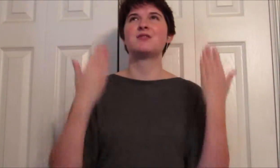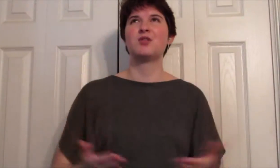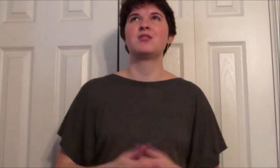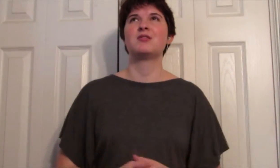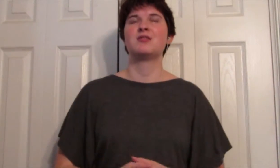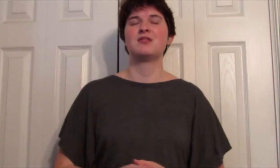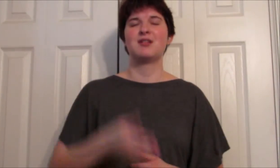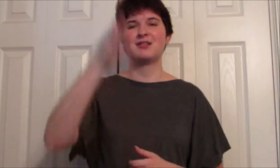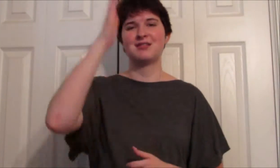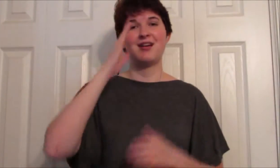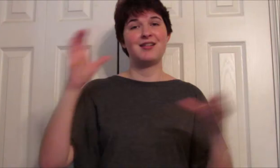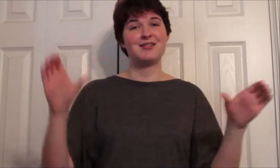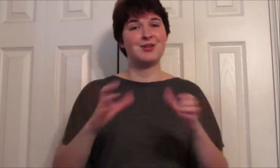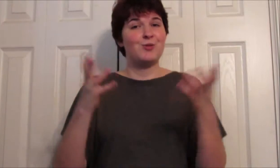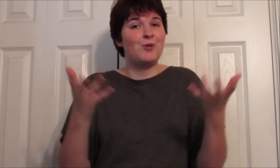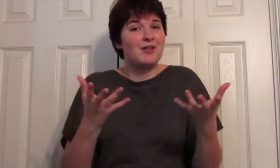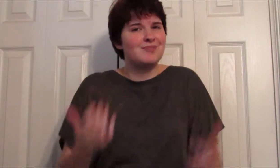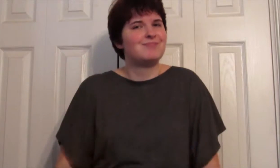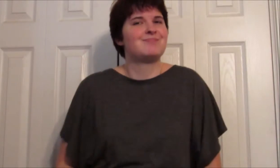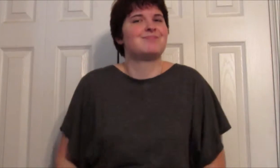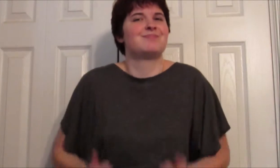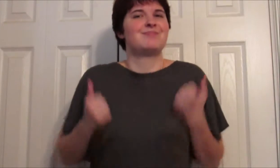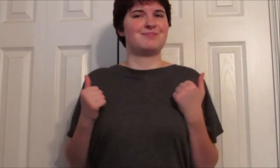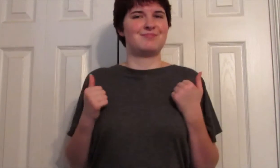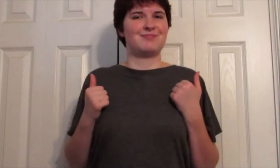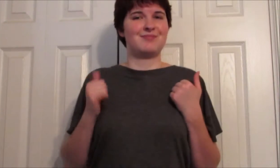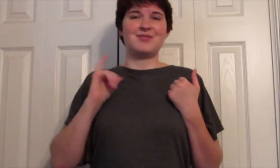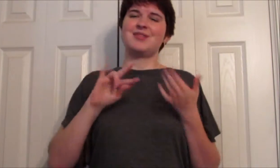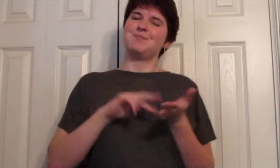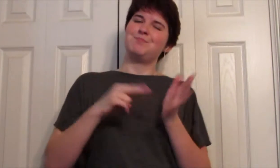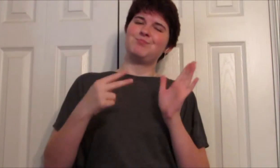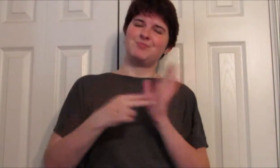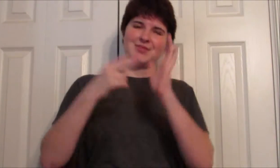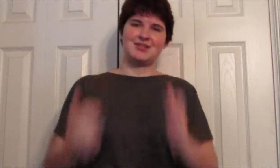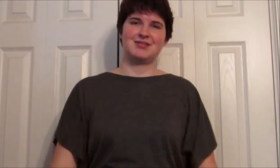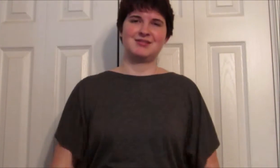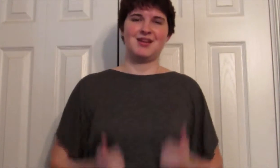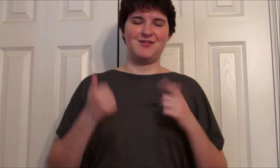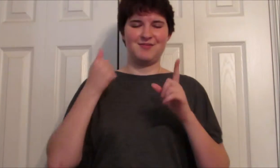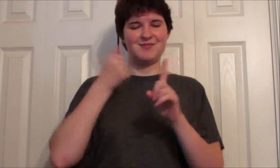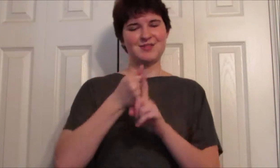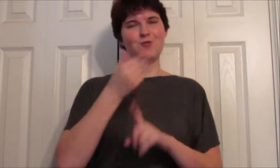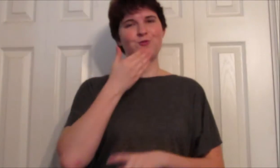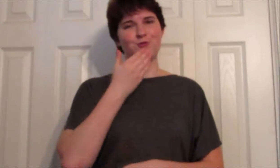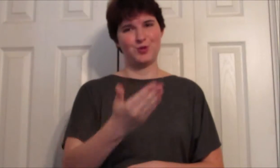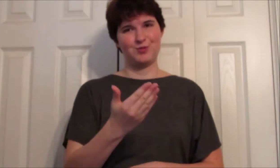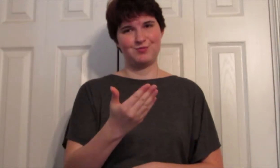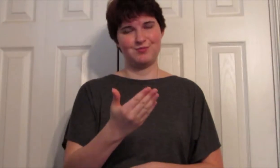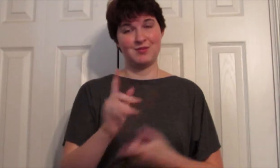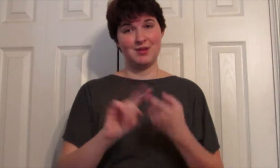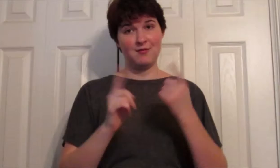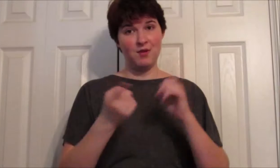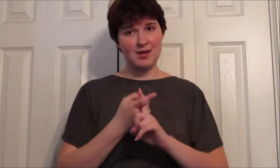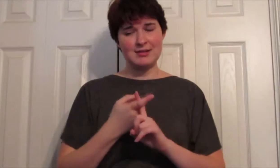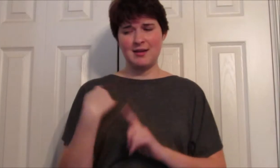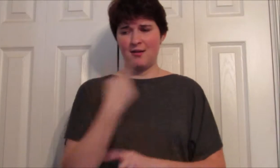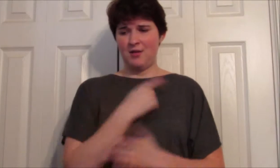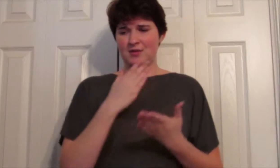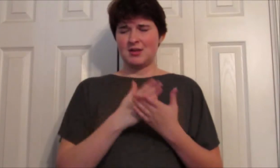God does life. So life is good. Friends, have we ever stopped to consider that the message